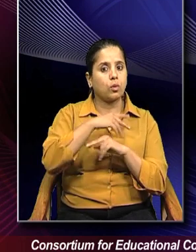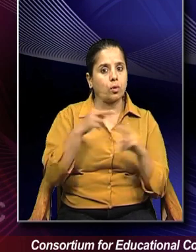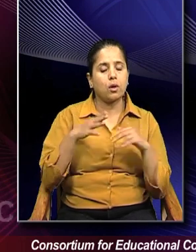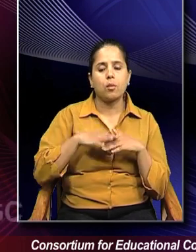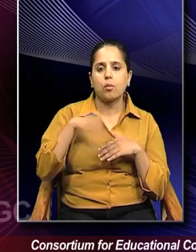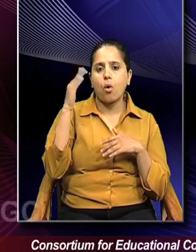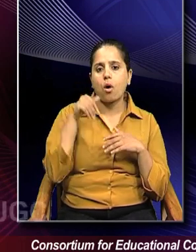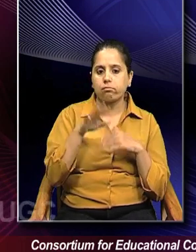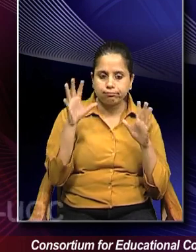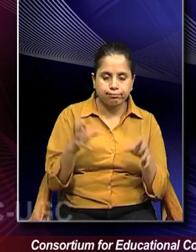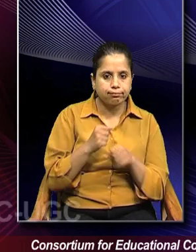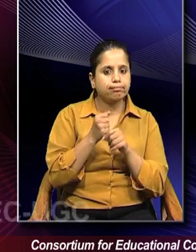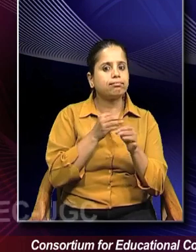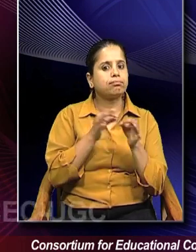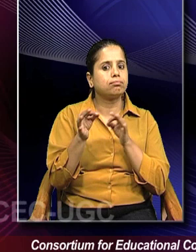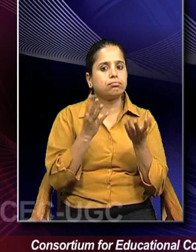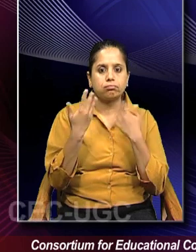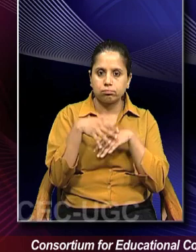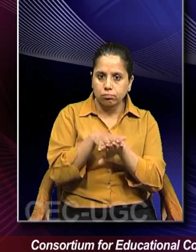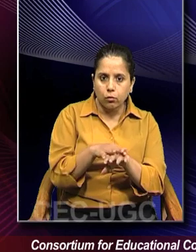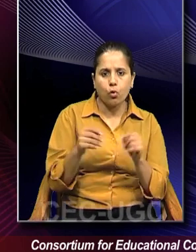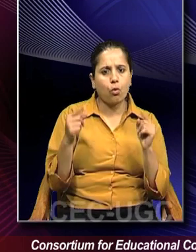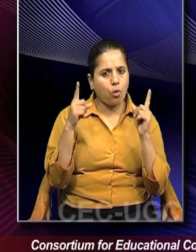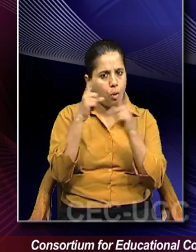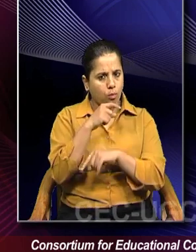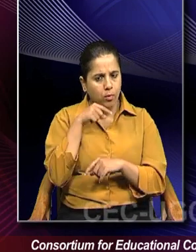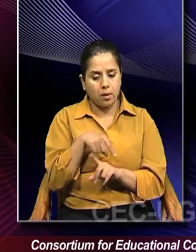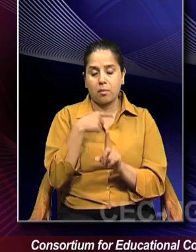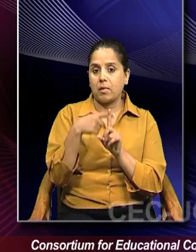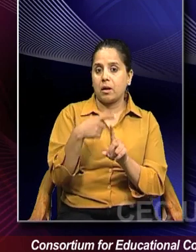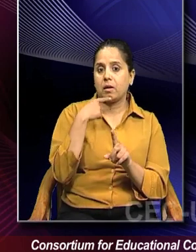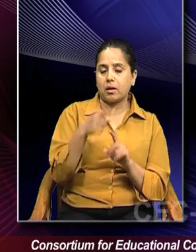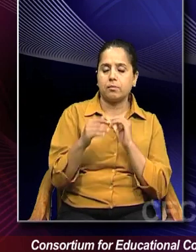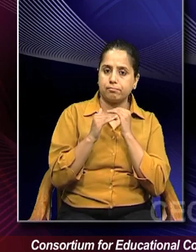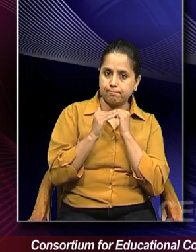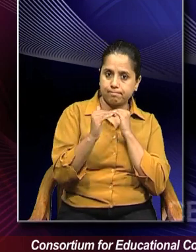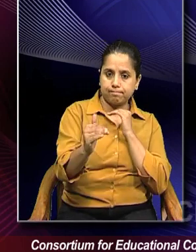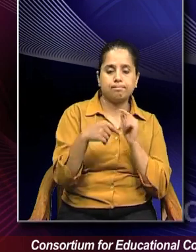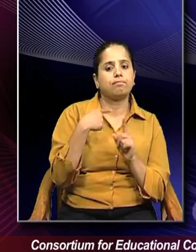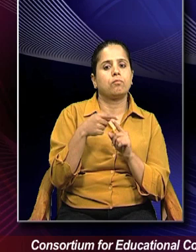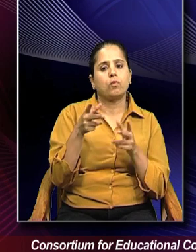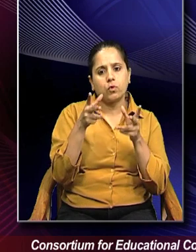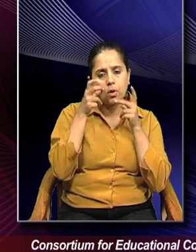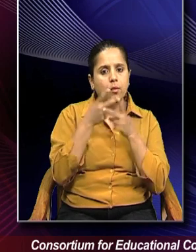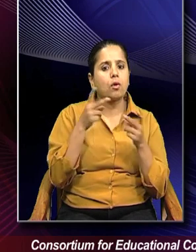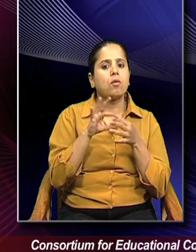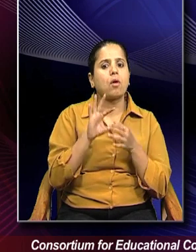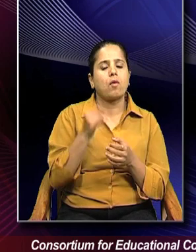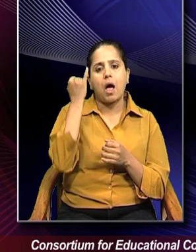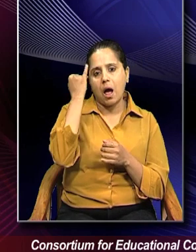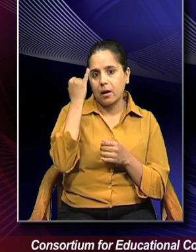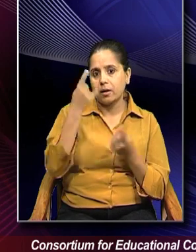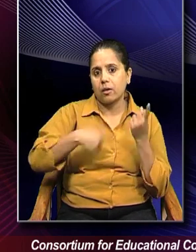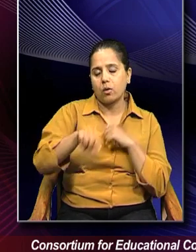more comprehensive, inclusive, complex and subtle and receptive to ideas